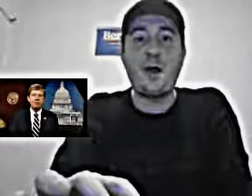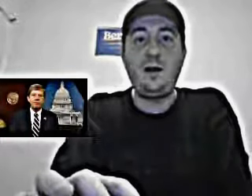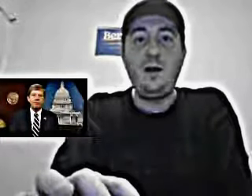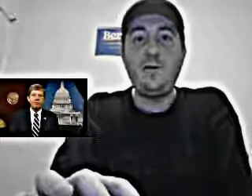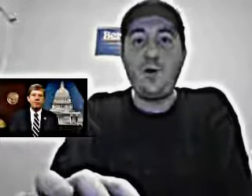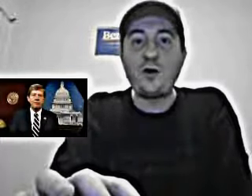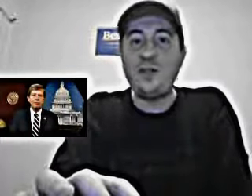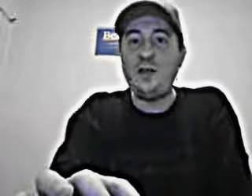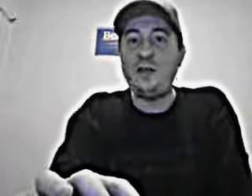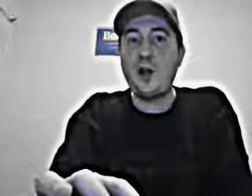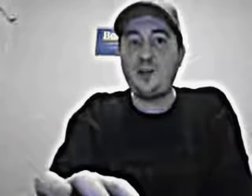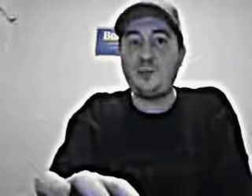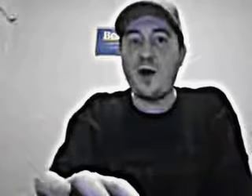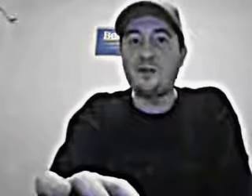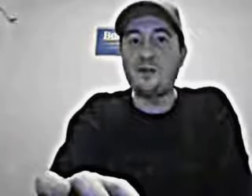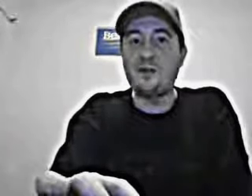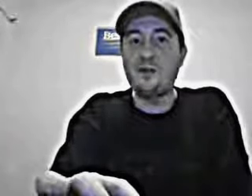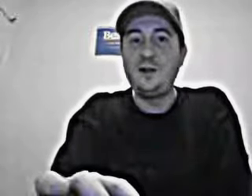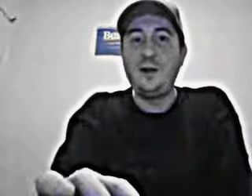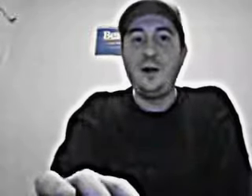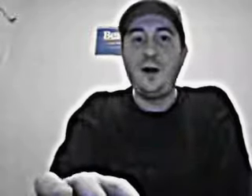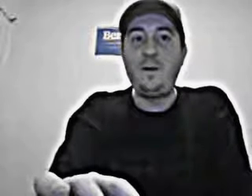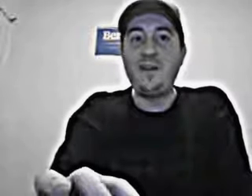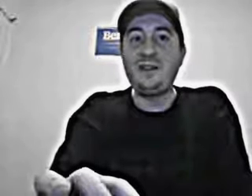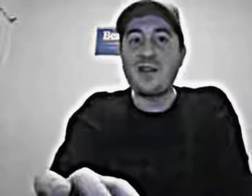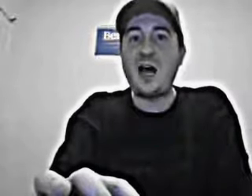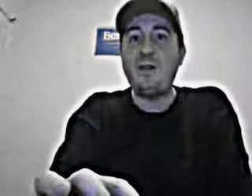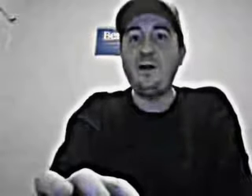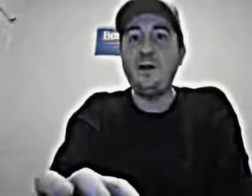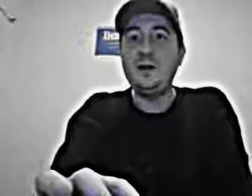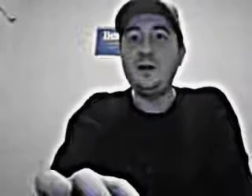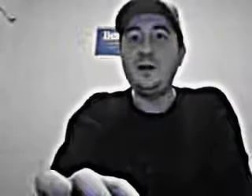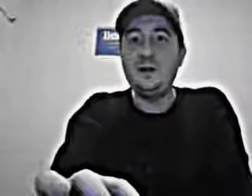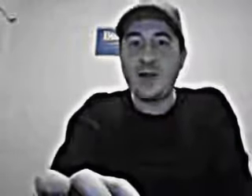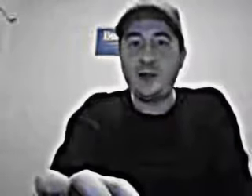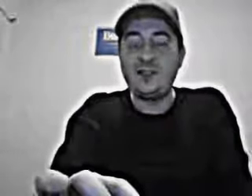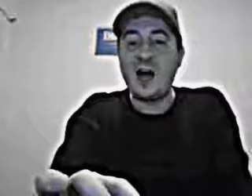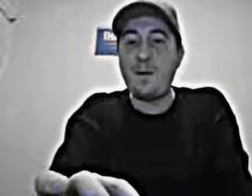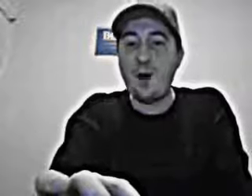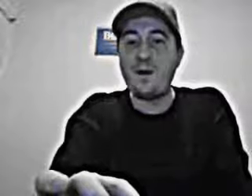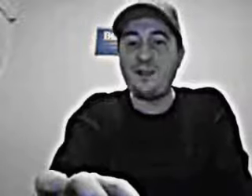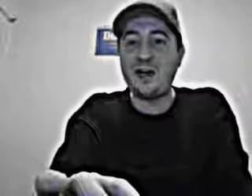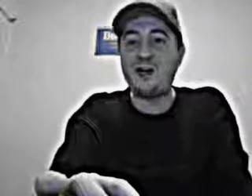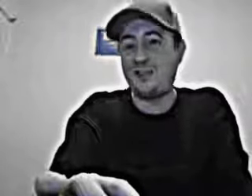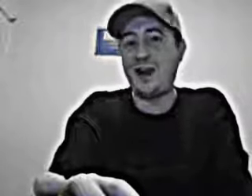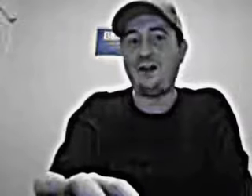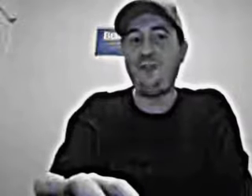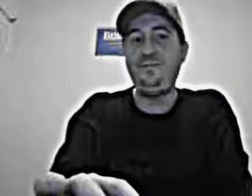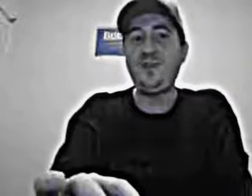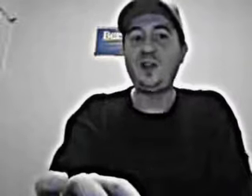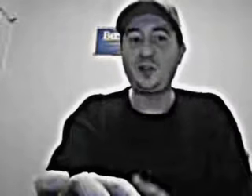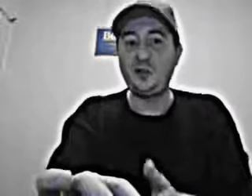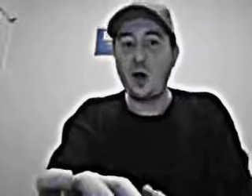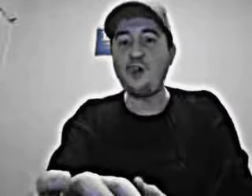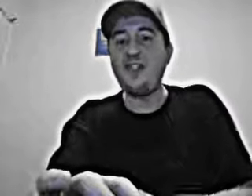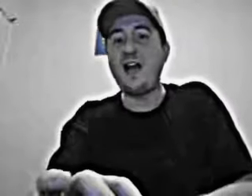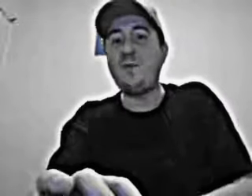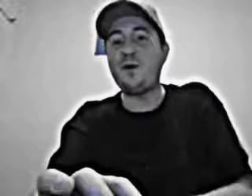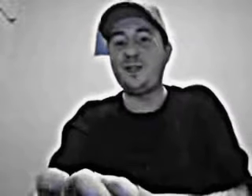had 14 co-sponsors of the stop terrorist stop arming terrorist act so Tulsi Gabbard is